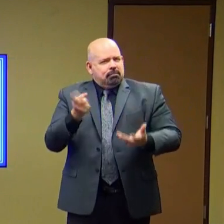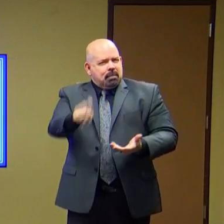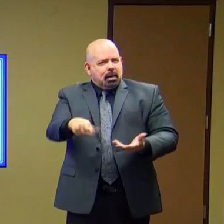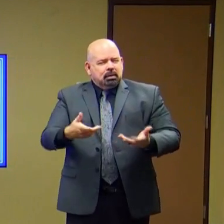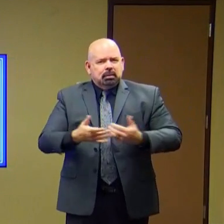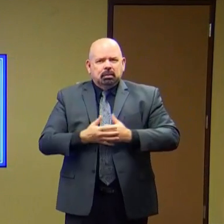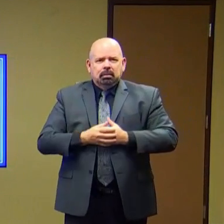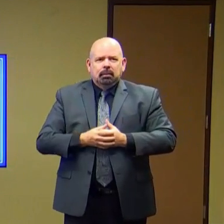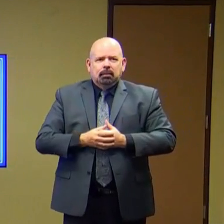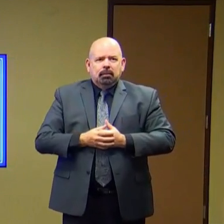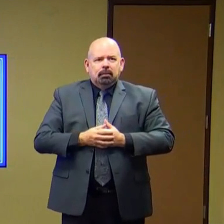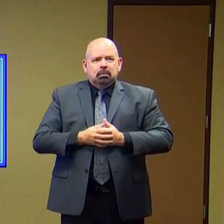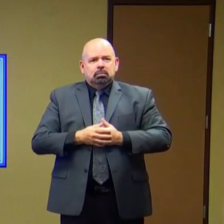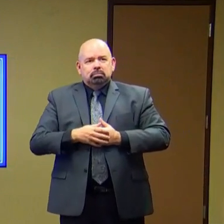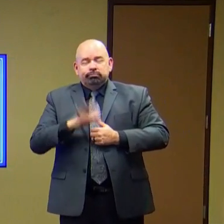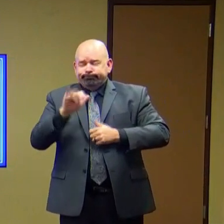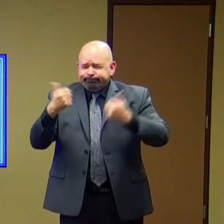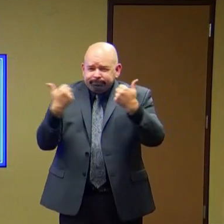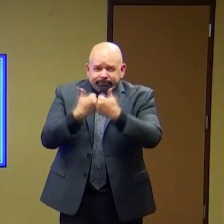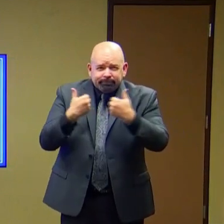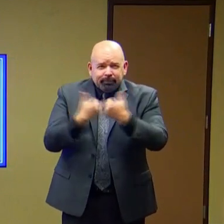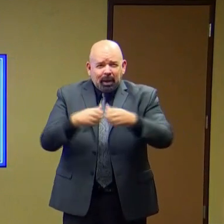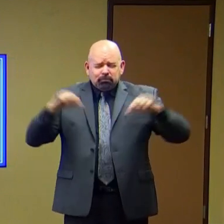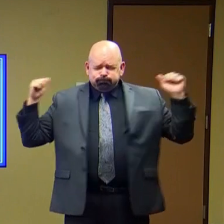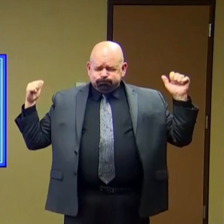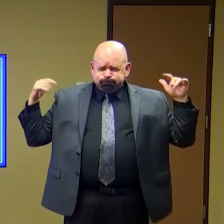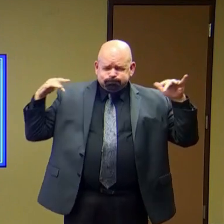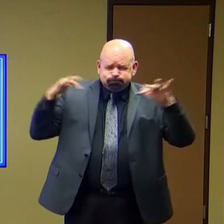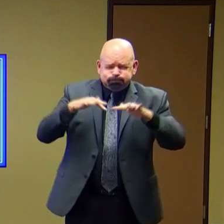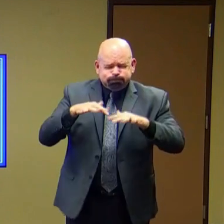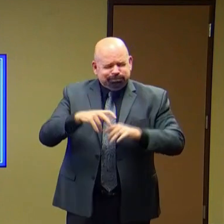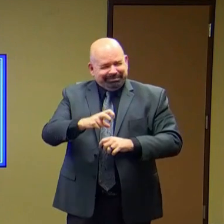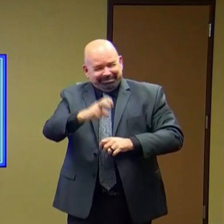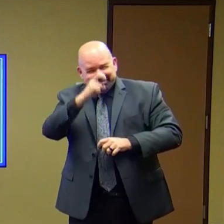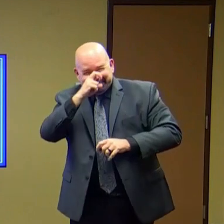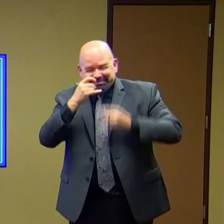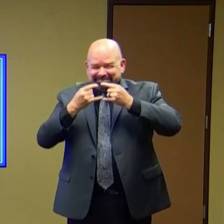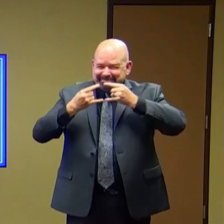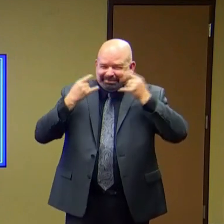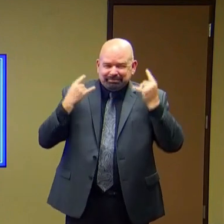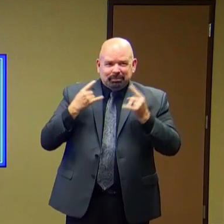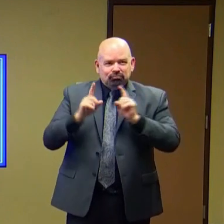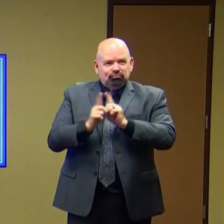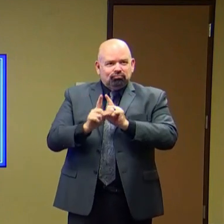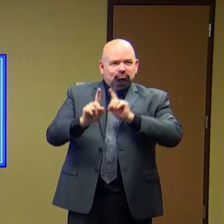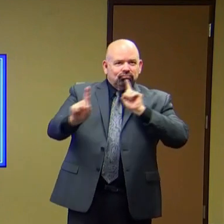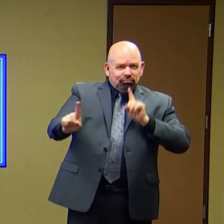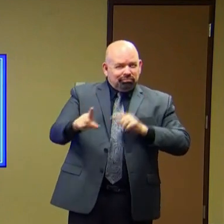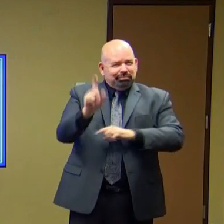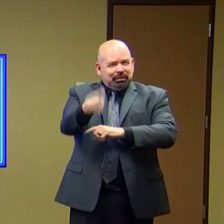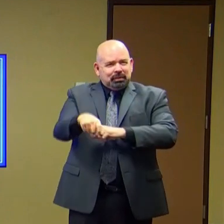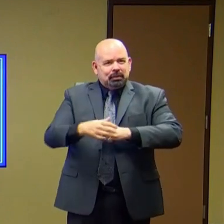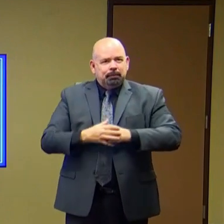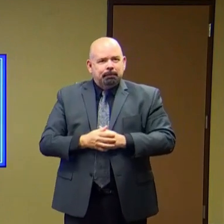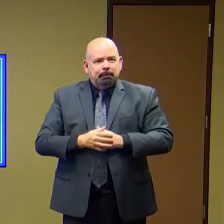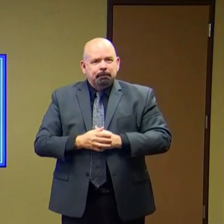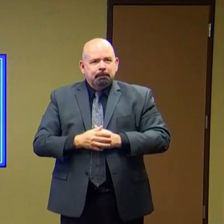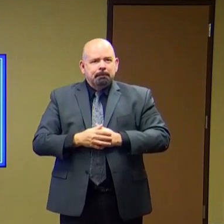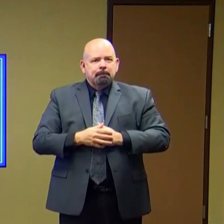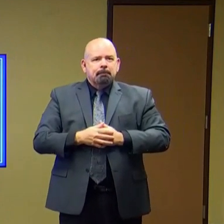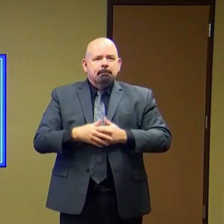and throughout the fall as our numbers go up. And I know right now people are feeling COVID